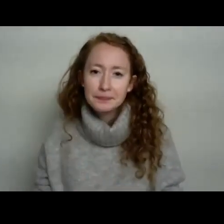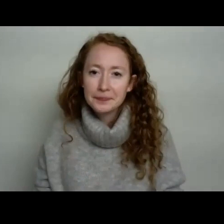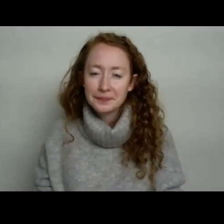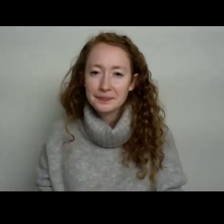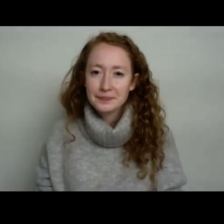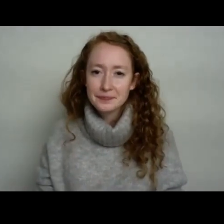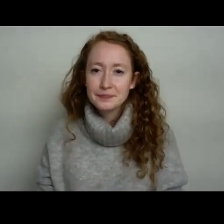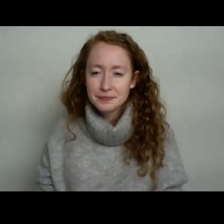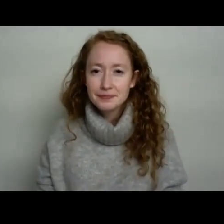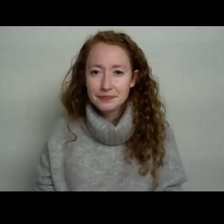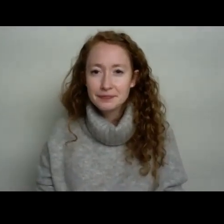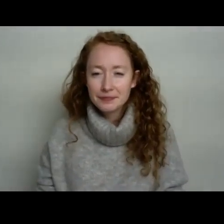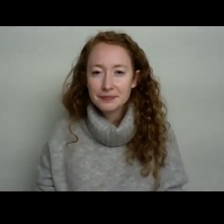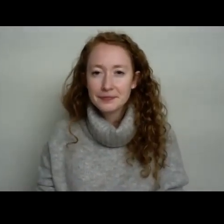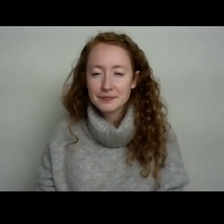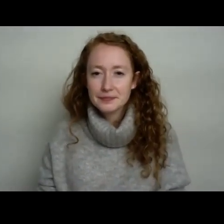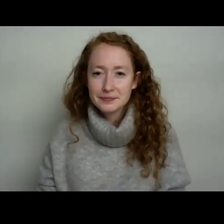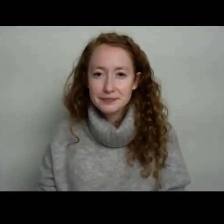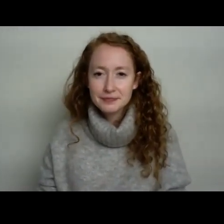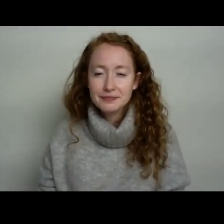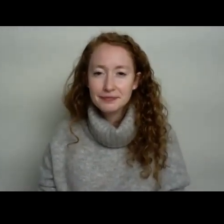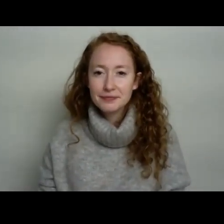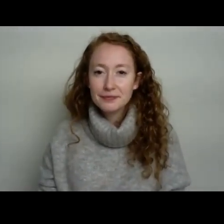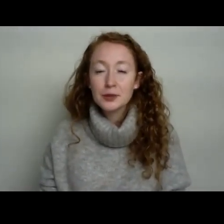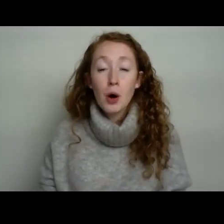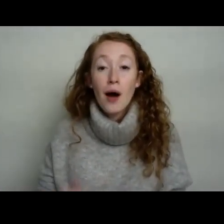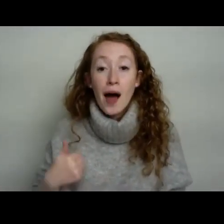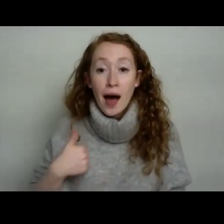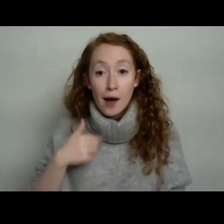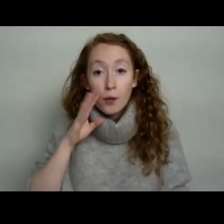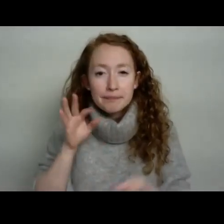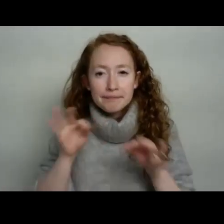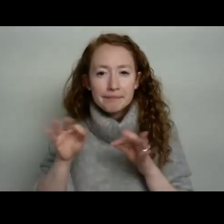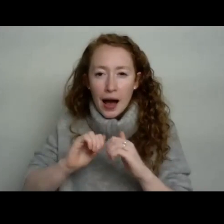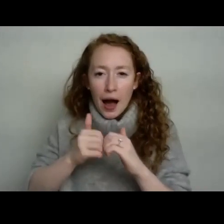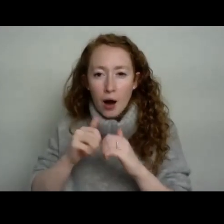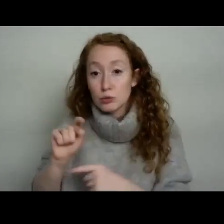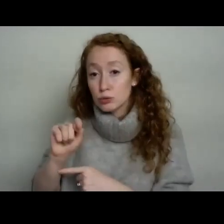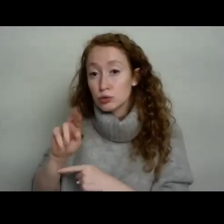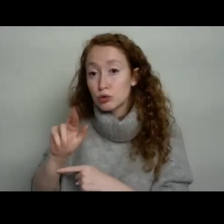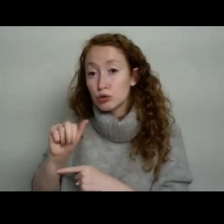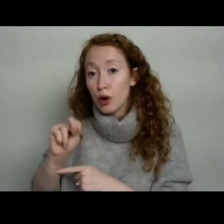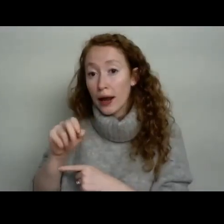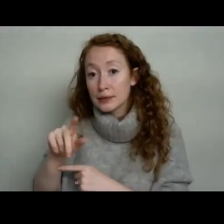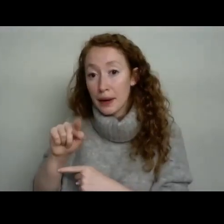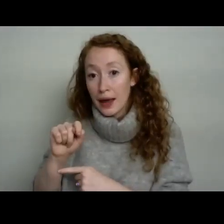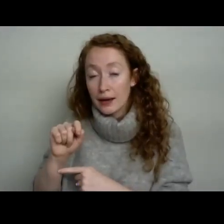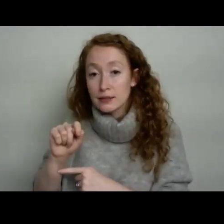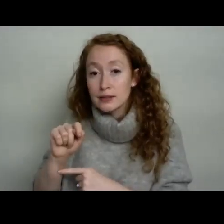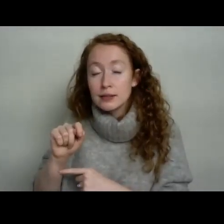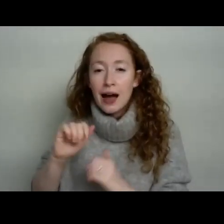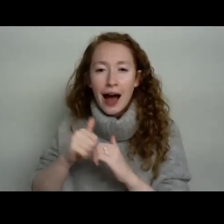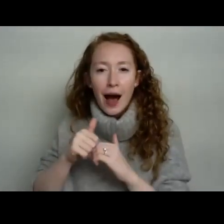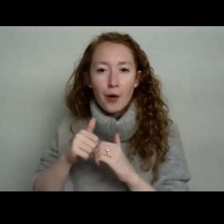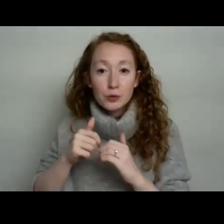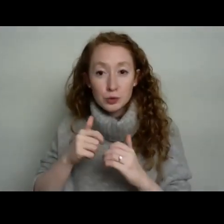are some tips for transplanting that apply not just to your tender annuals, but to everything. First and foremost,